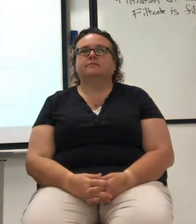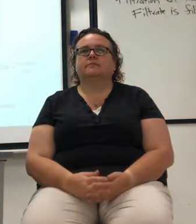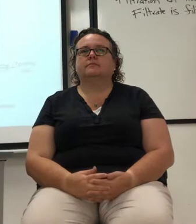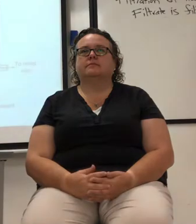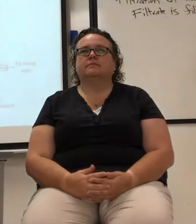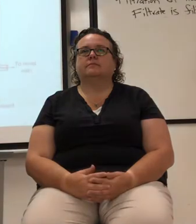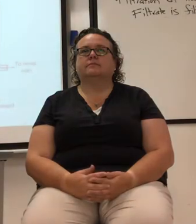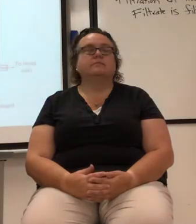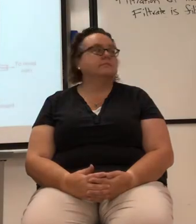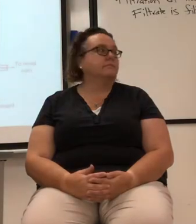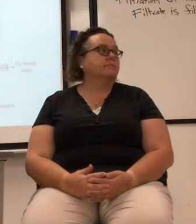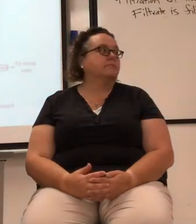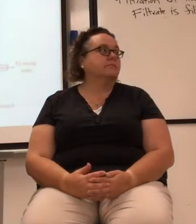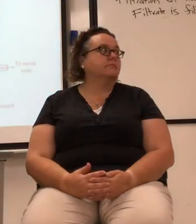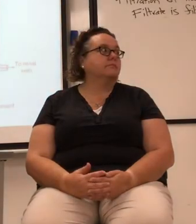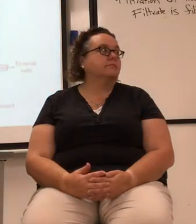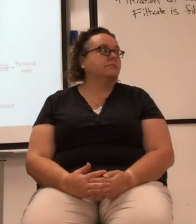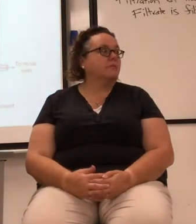plasma.